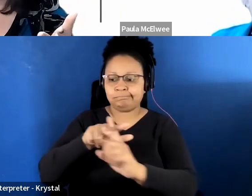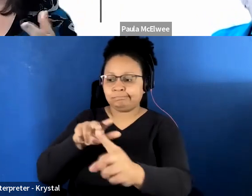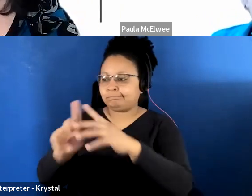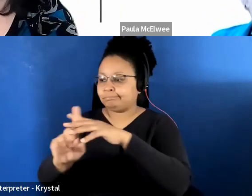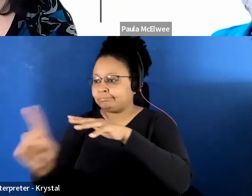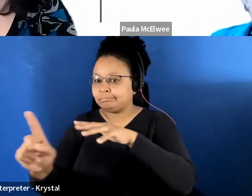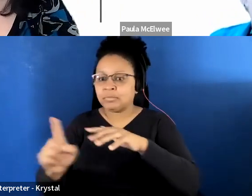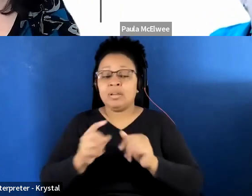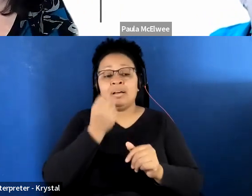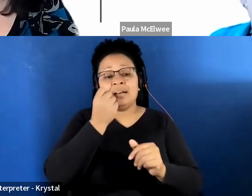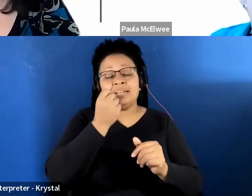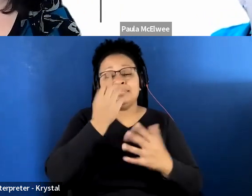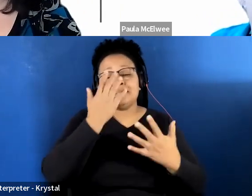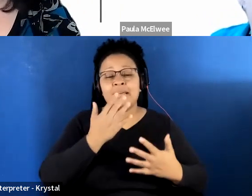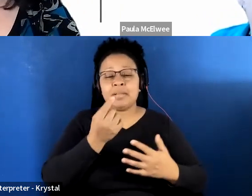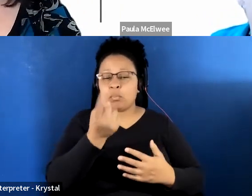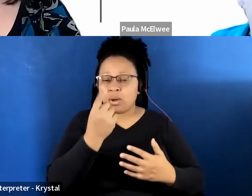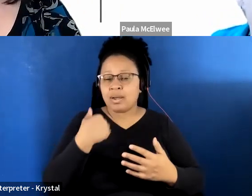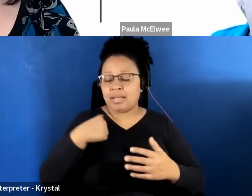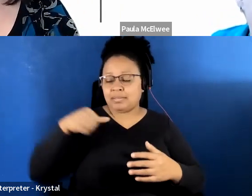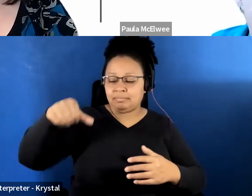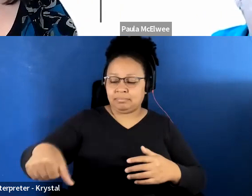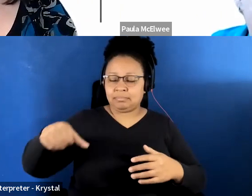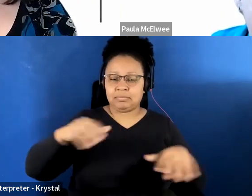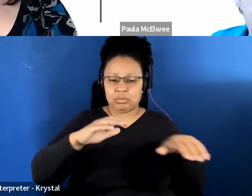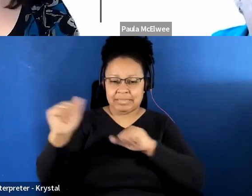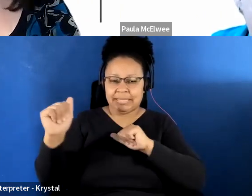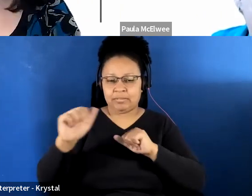actually leave. So that's a challenge.